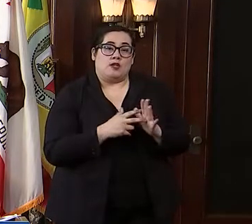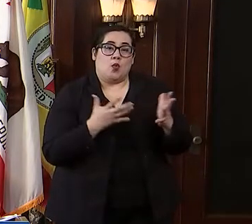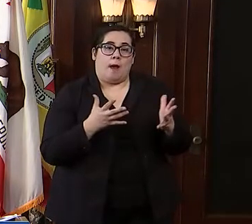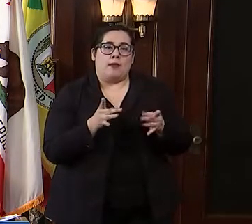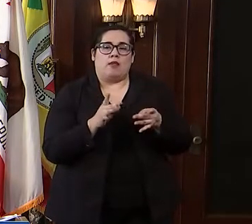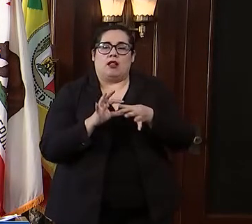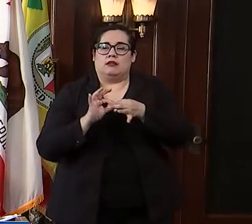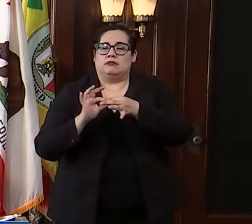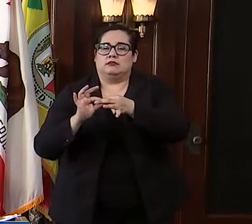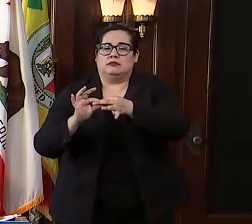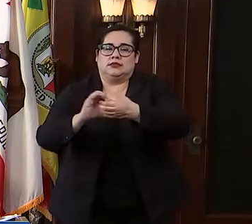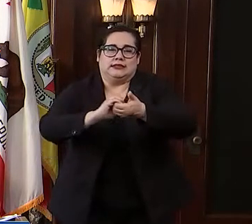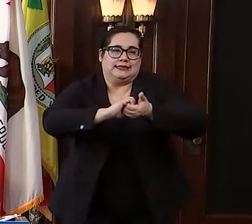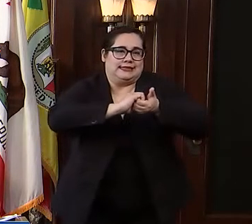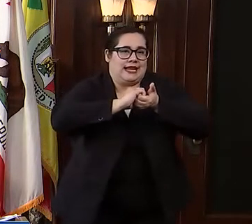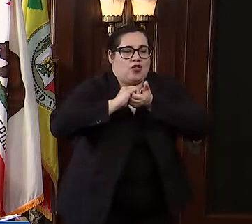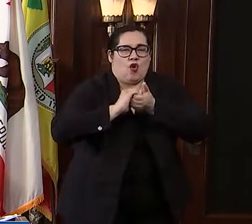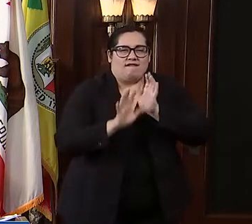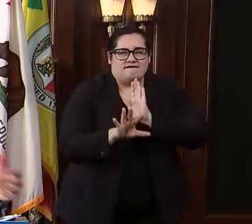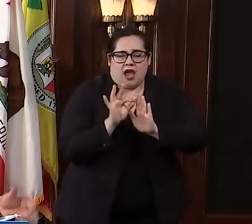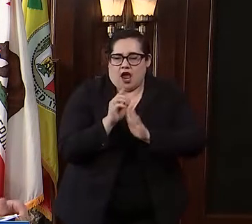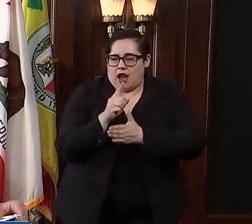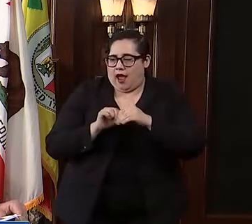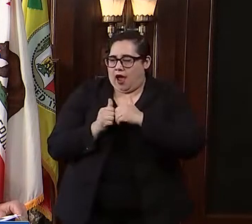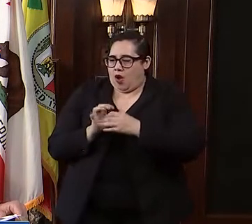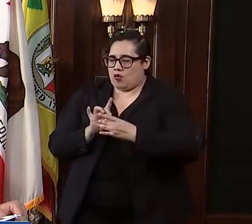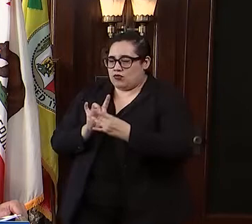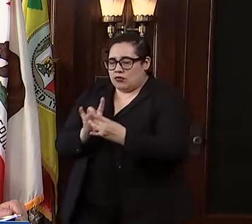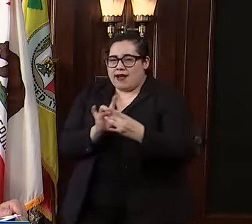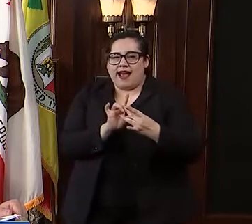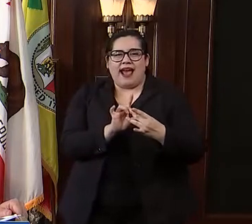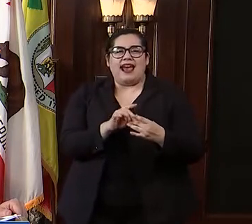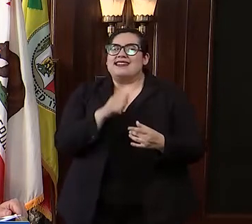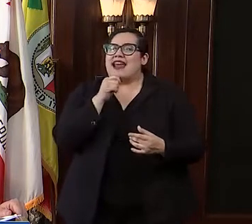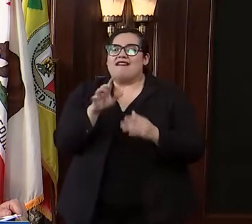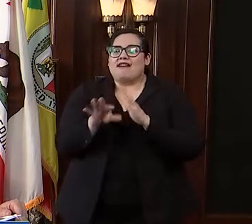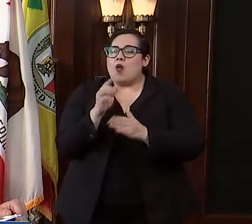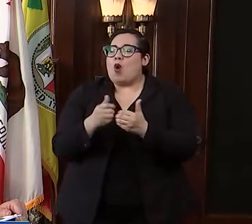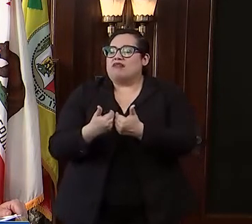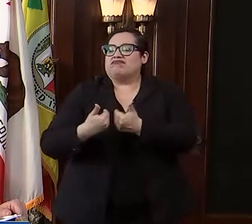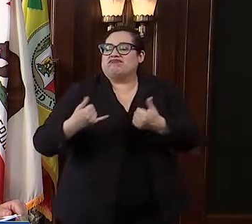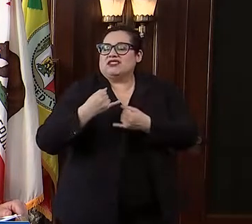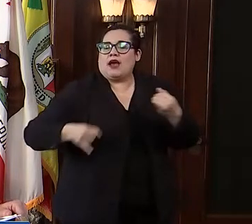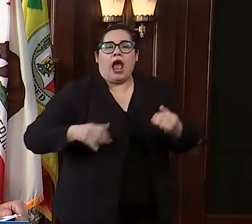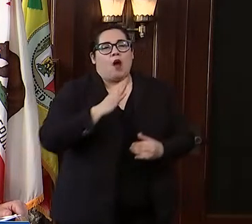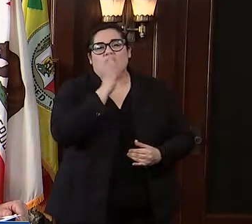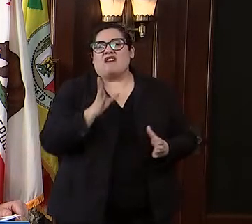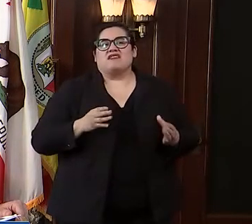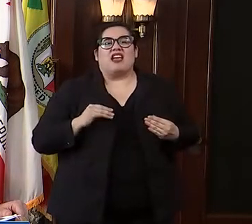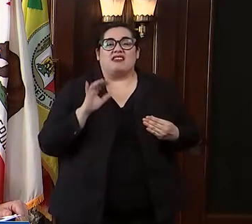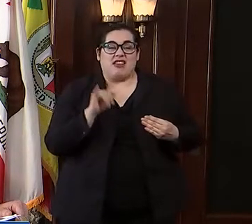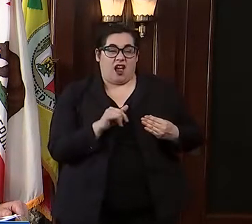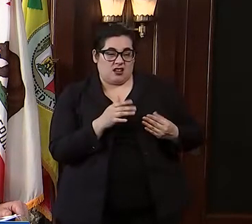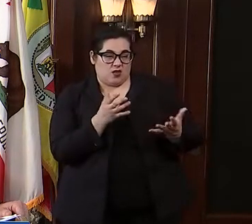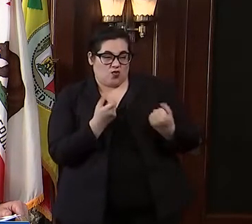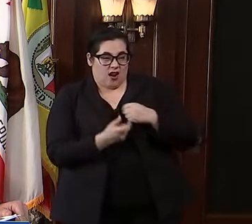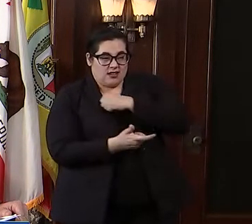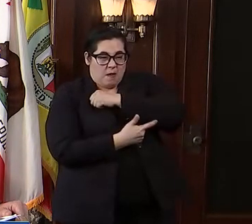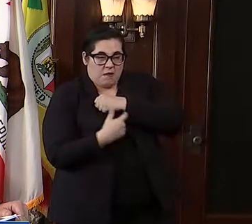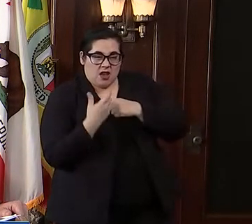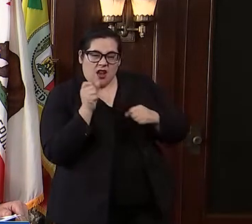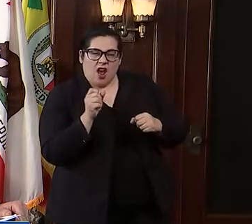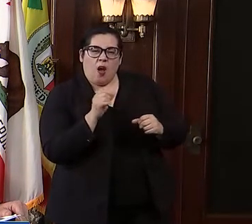It's about finding what unites us and not what divides us. So I will never take the bait of playing politics with something like COVID-19 in people's